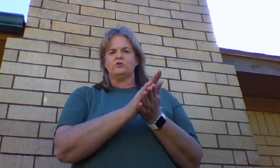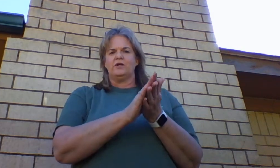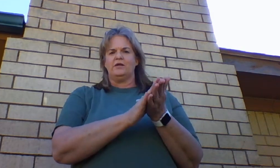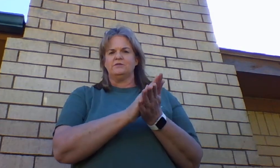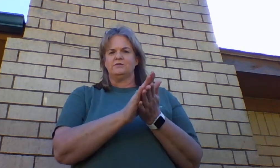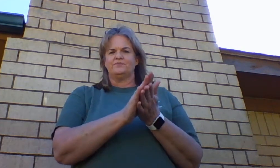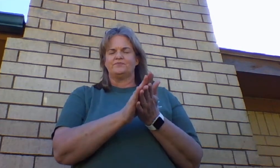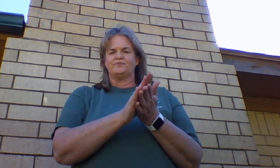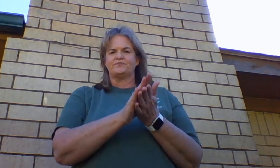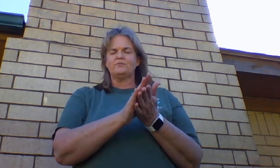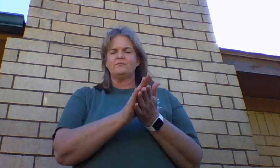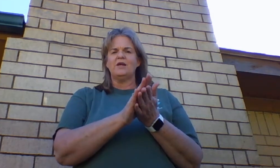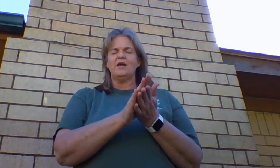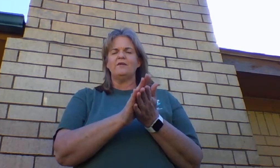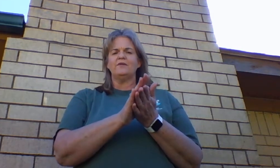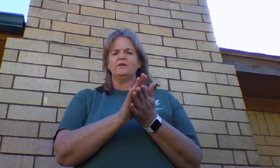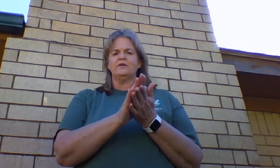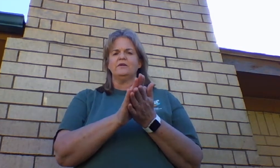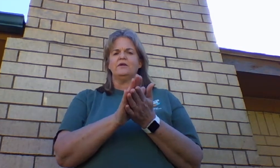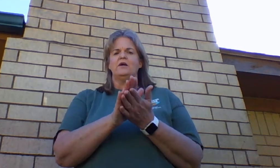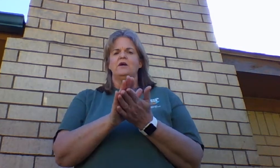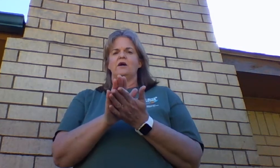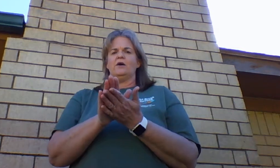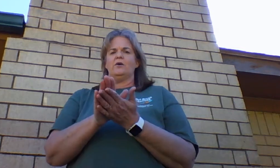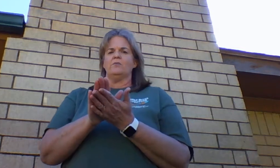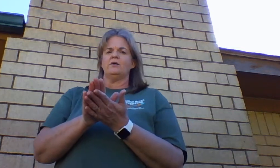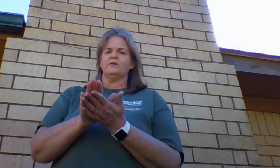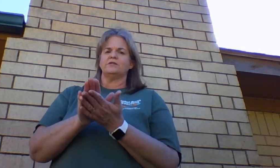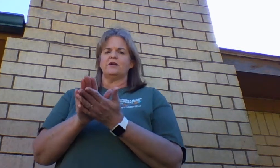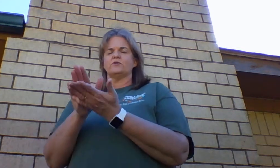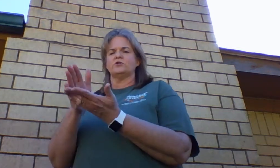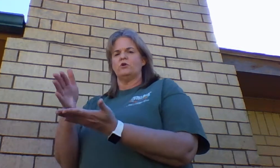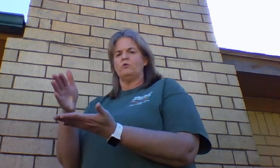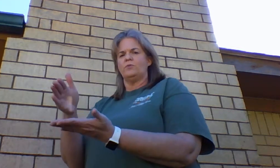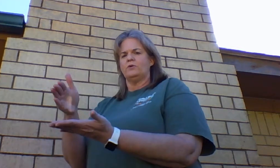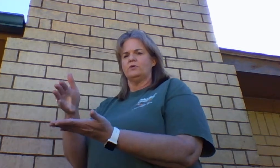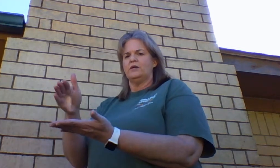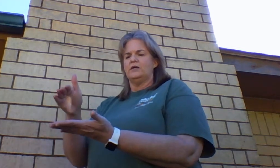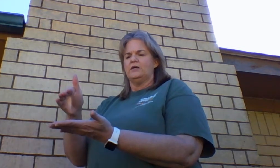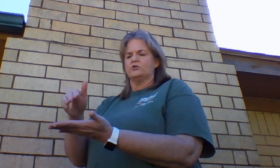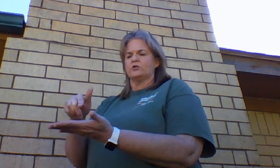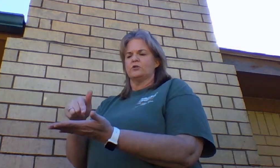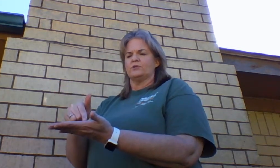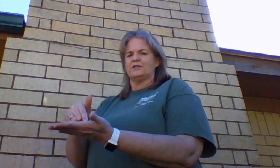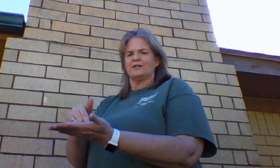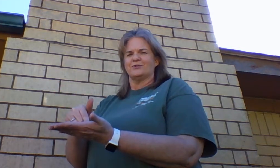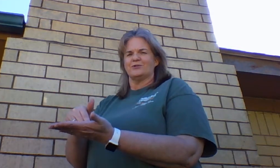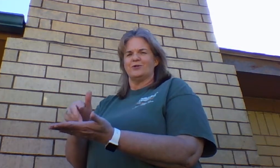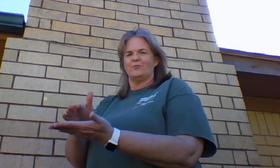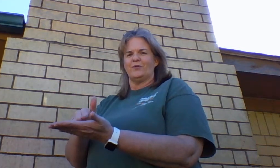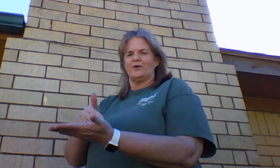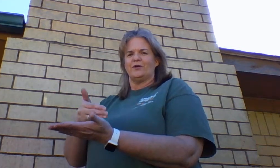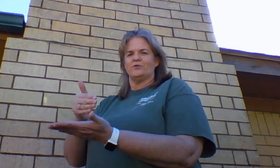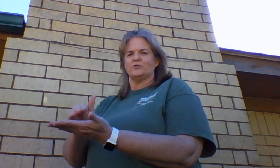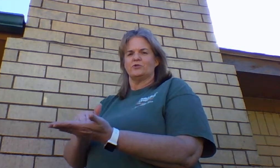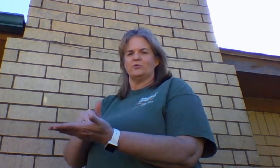hands. And then the sign for soap is you're going to pretend like there's soap on there, and you're scooping